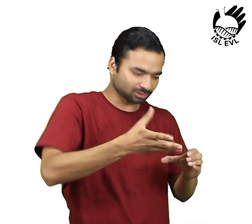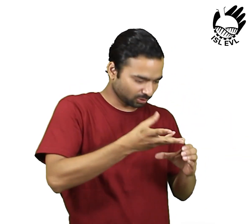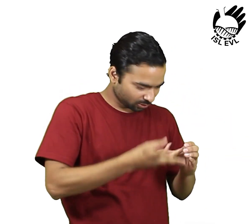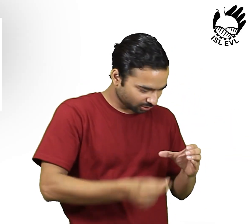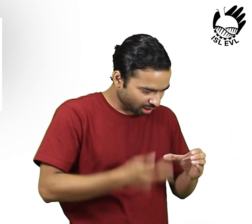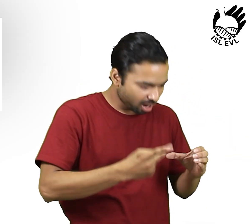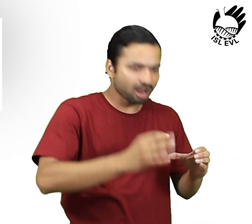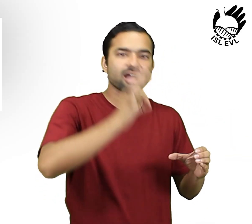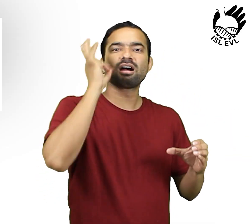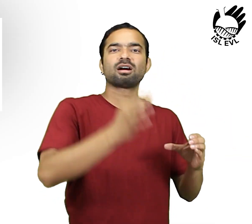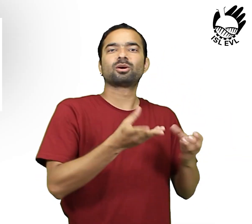Epsom salts,